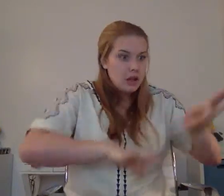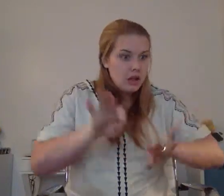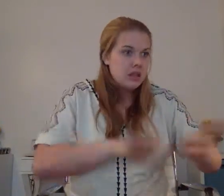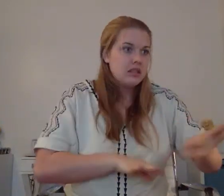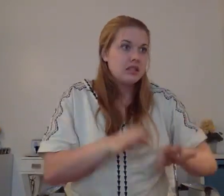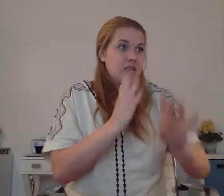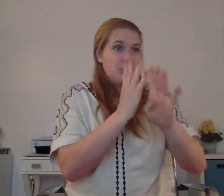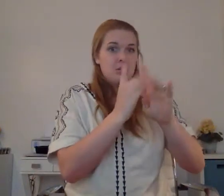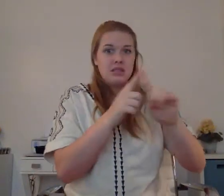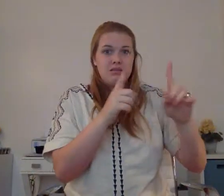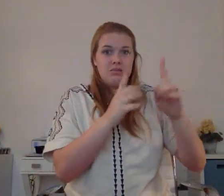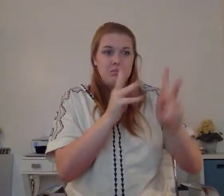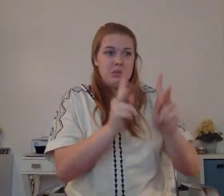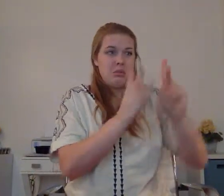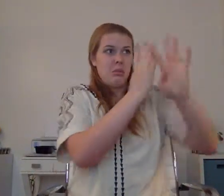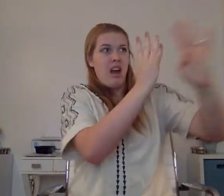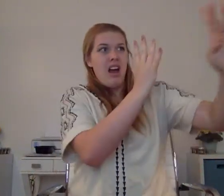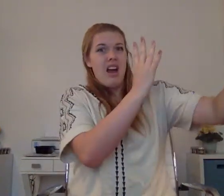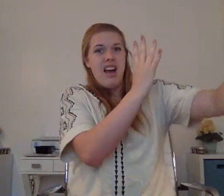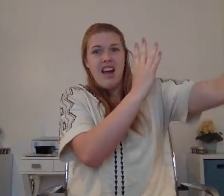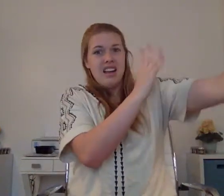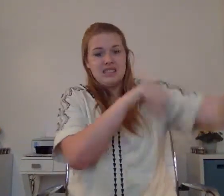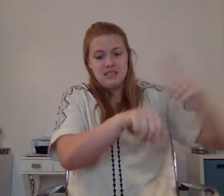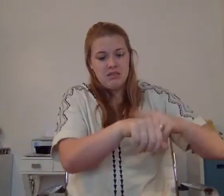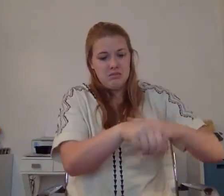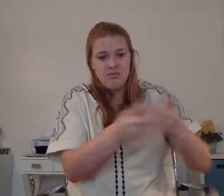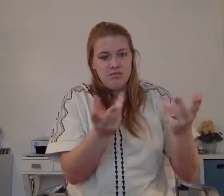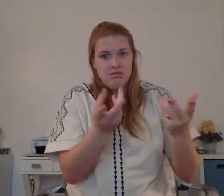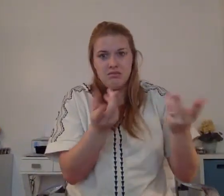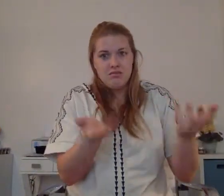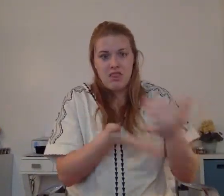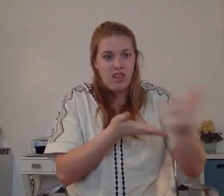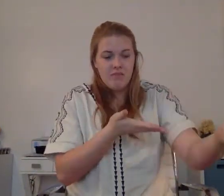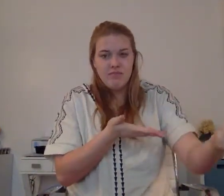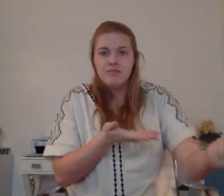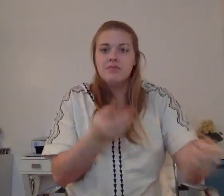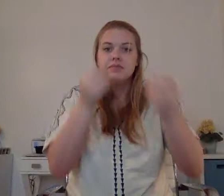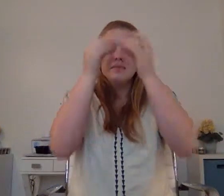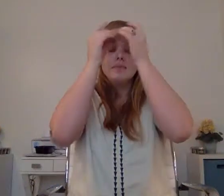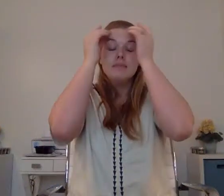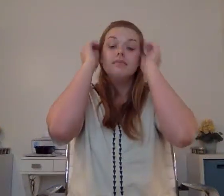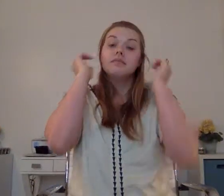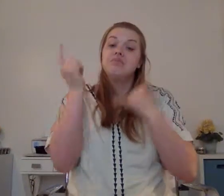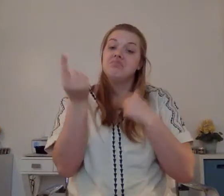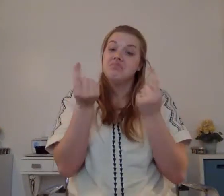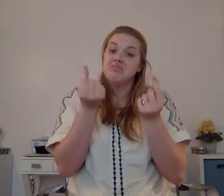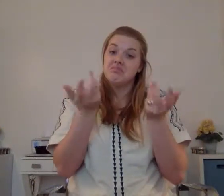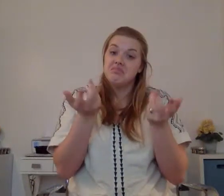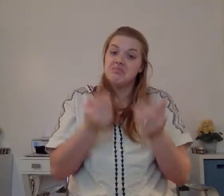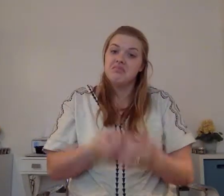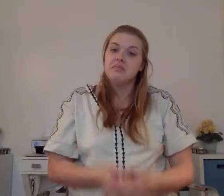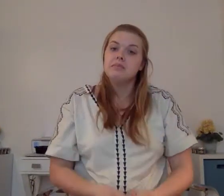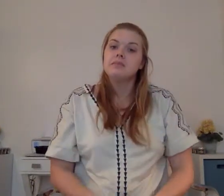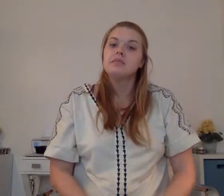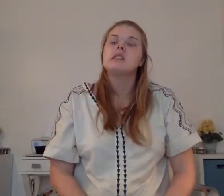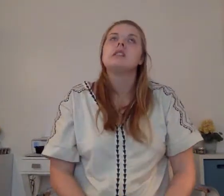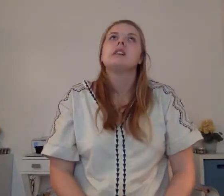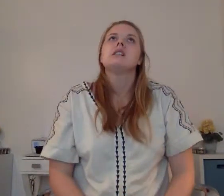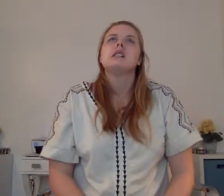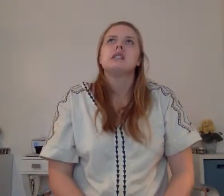say. And I did what I usually do in similar situations. I stammered, I shut down,